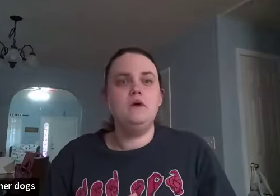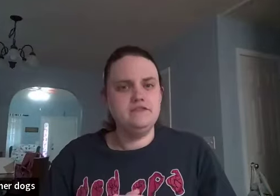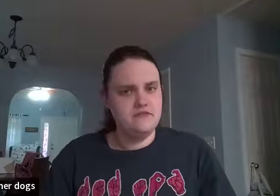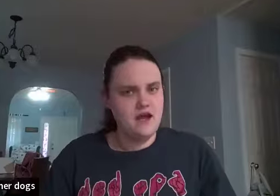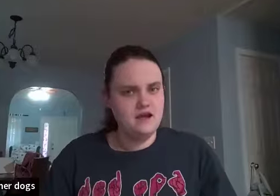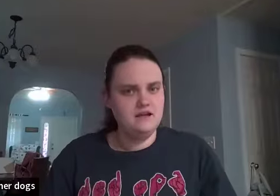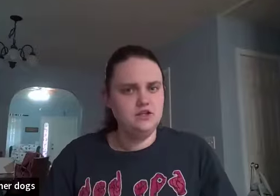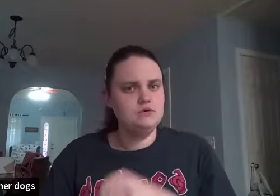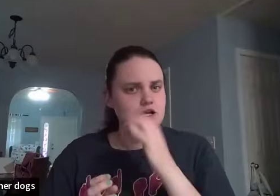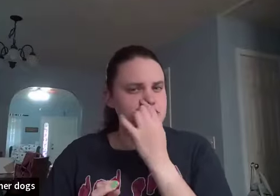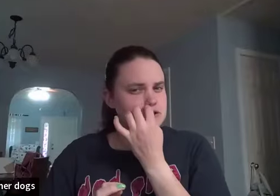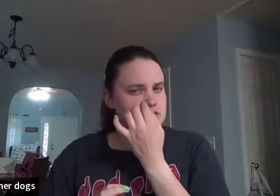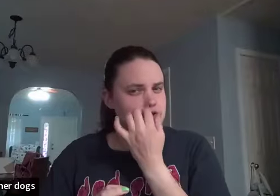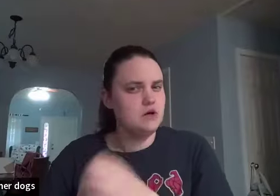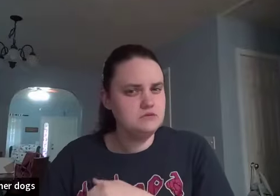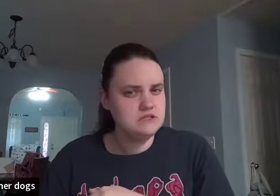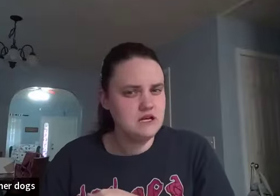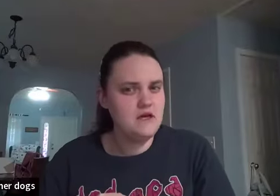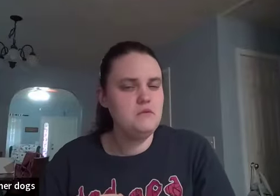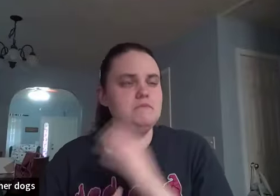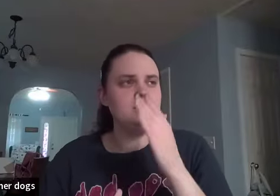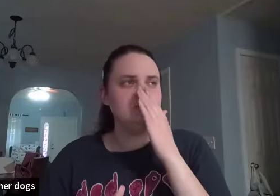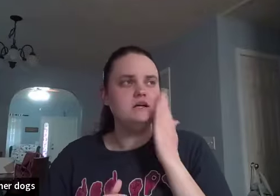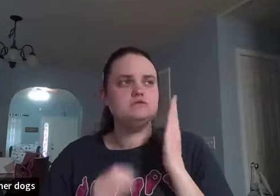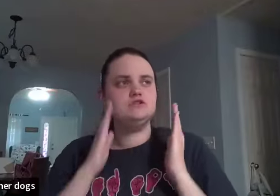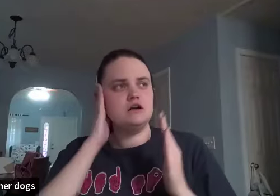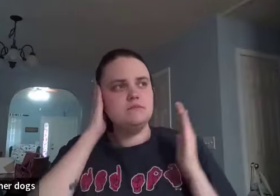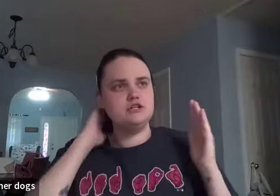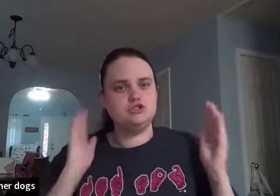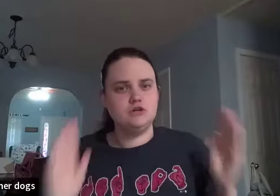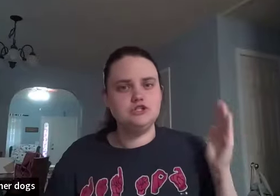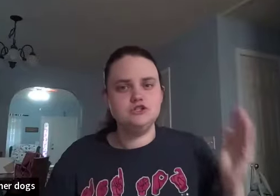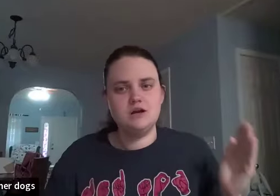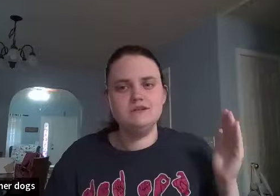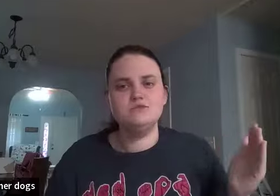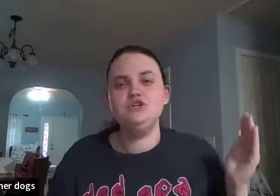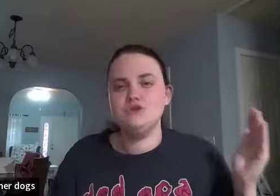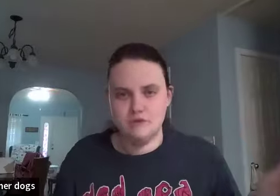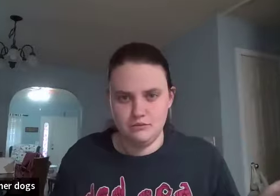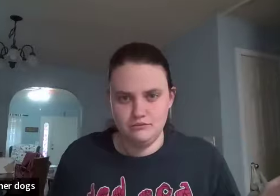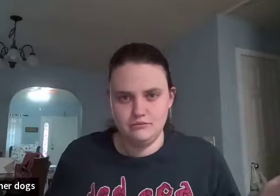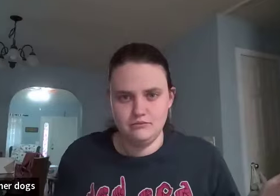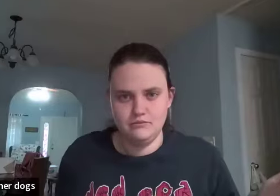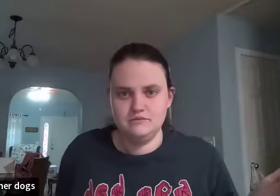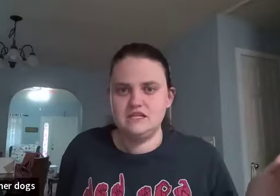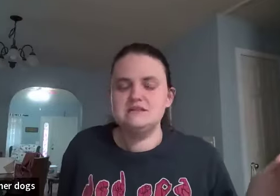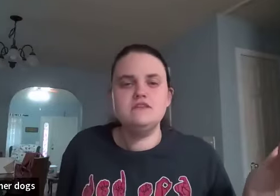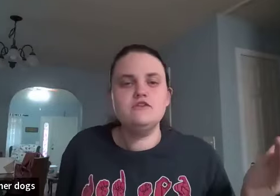With that, you actually don't sign it that way, mainly because when you're talking about a stranger, you're talking about someone you don't know. Doesn't mean that